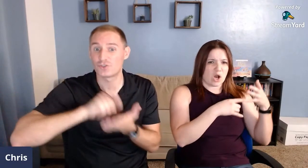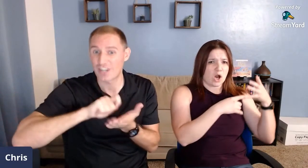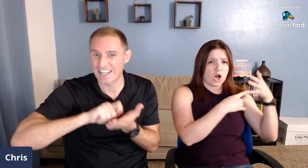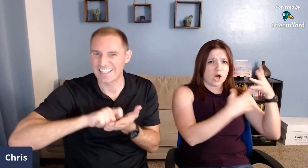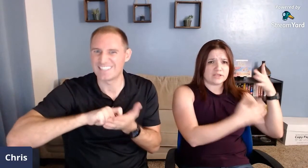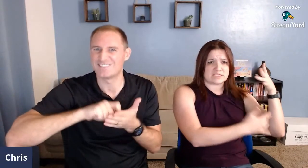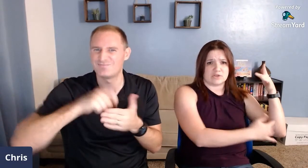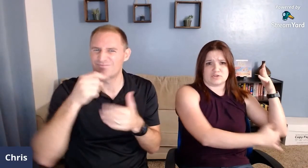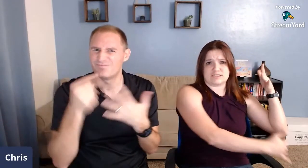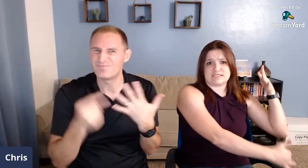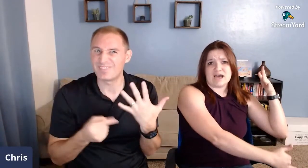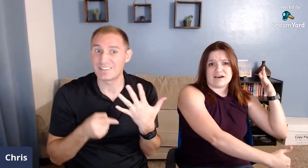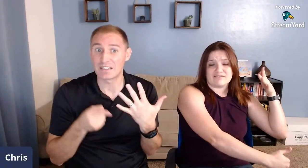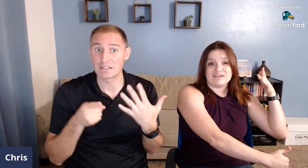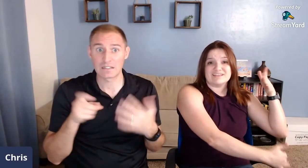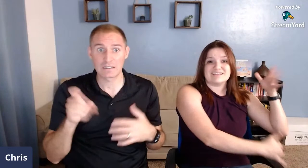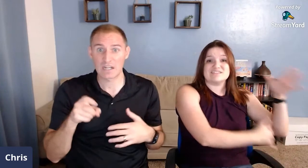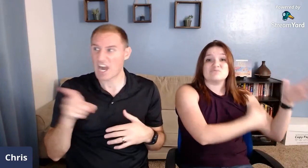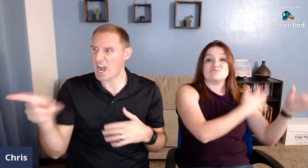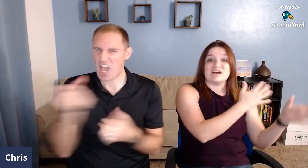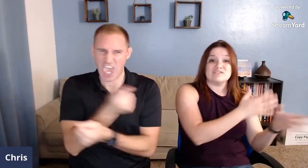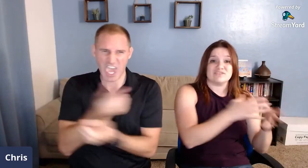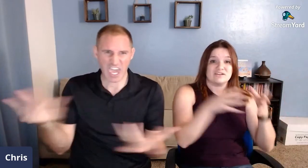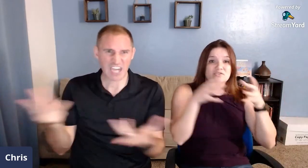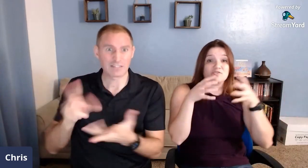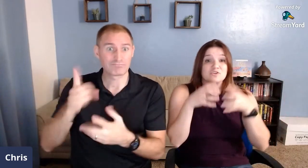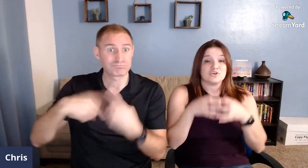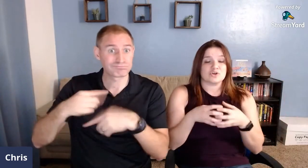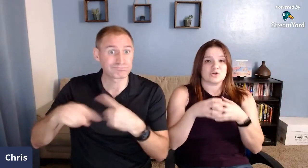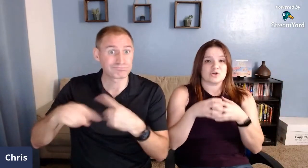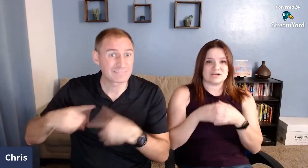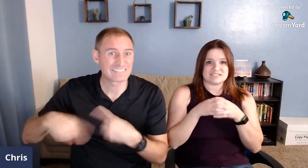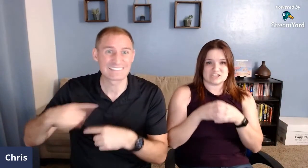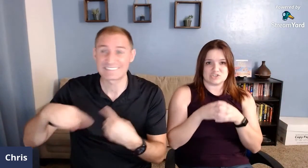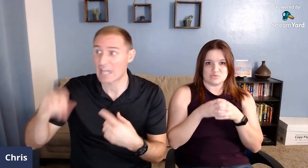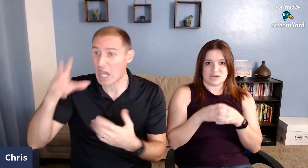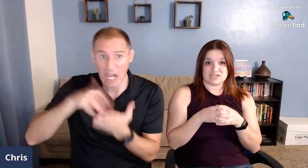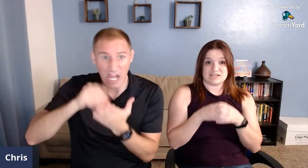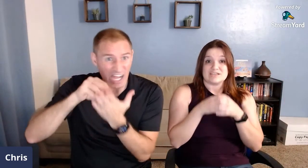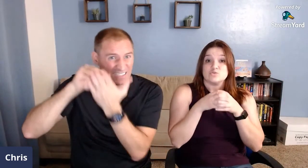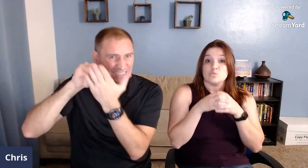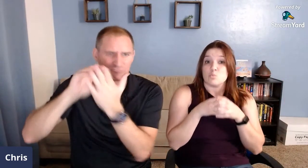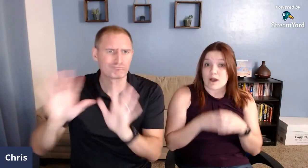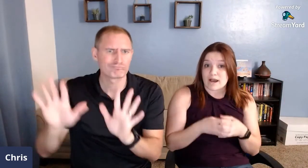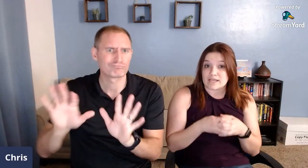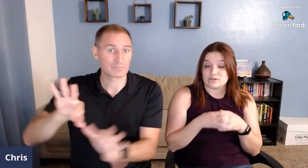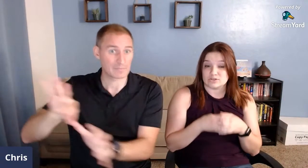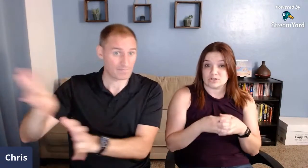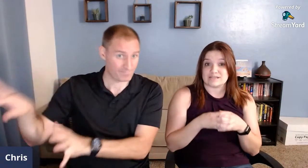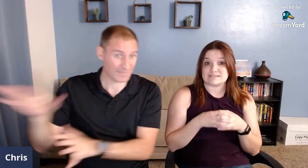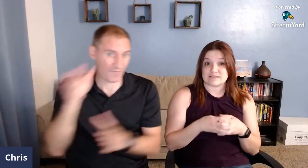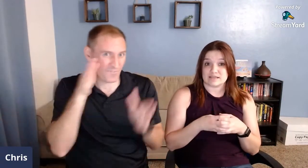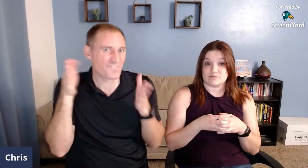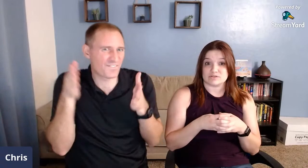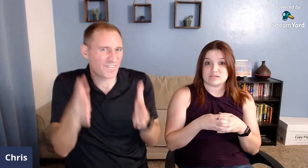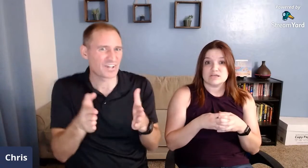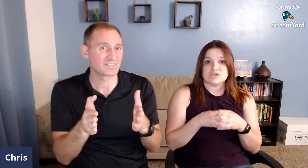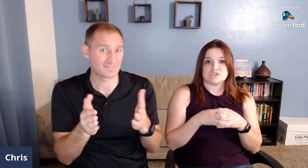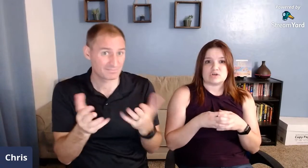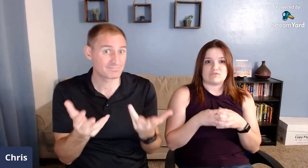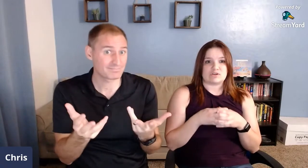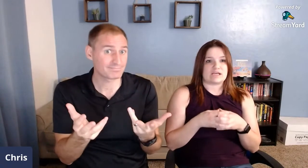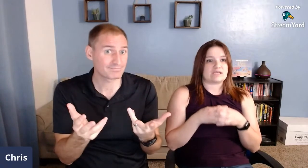about learning all this other stuff that's irrelevant for your current situation as to why you're learning sign